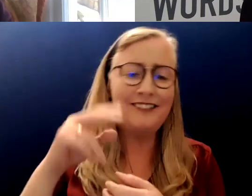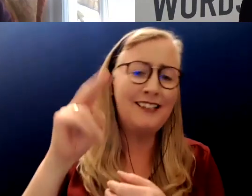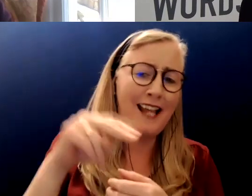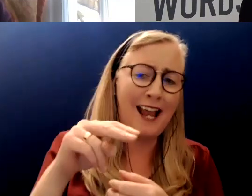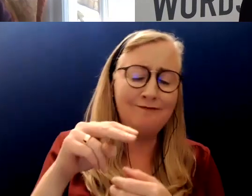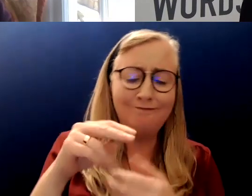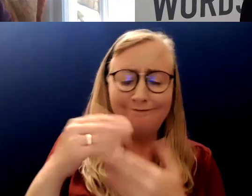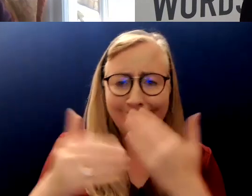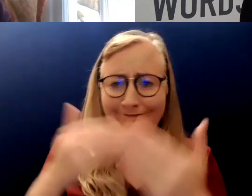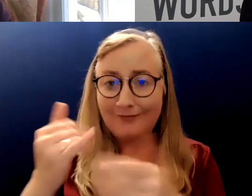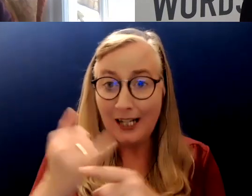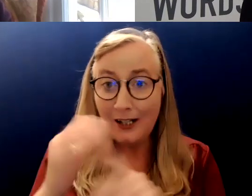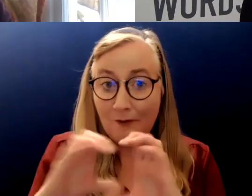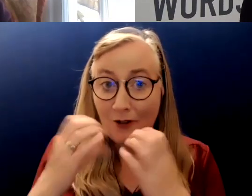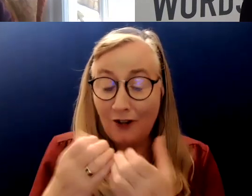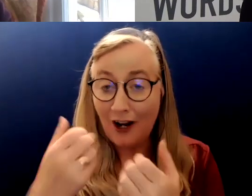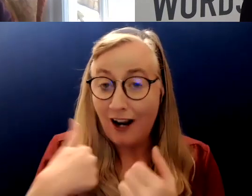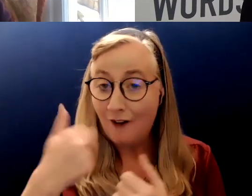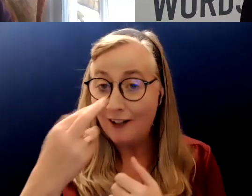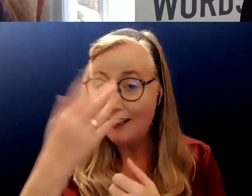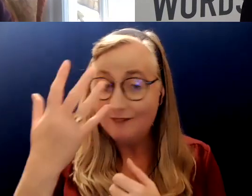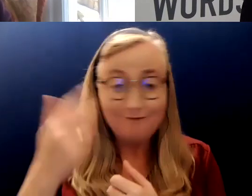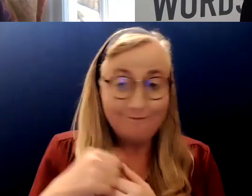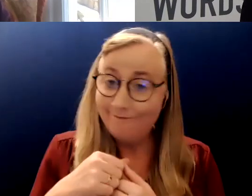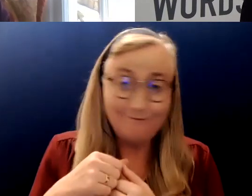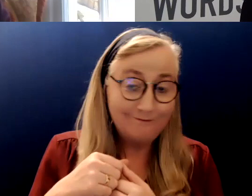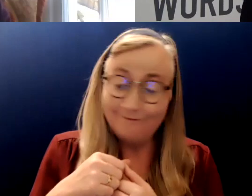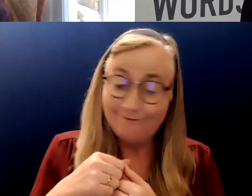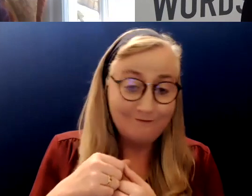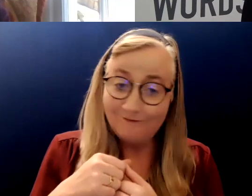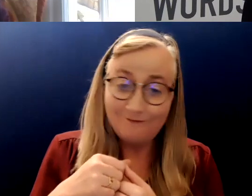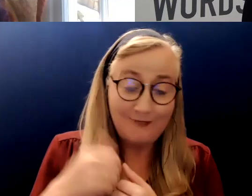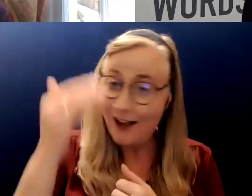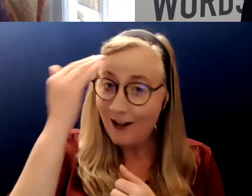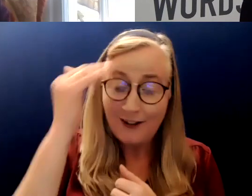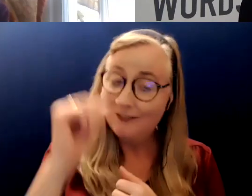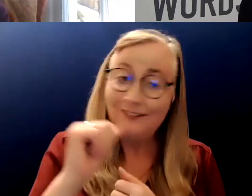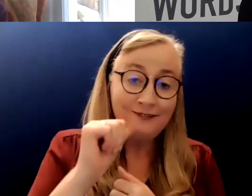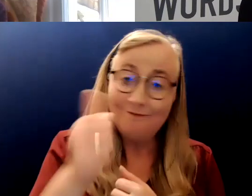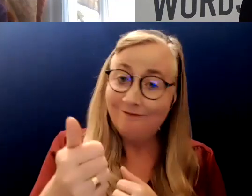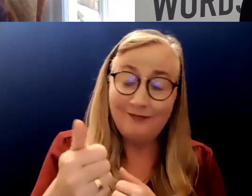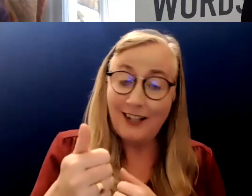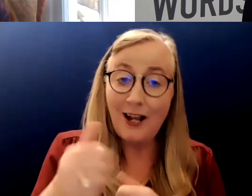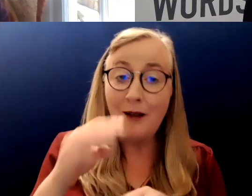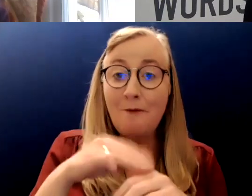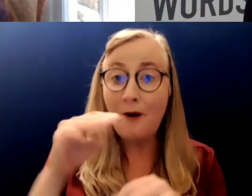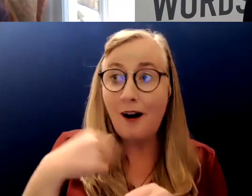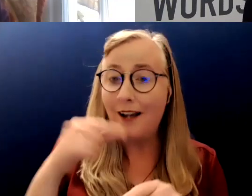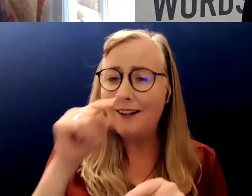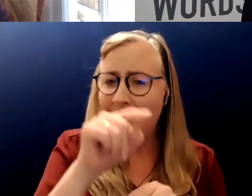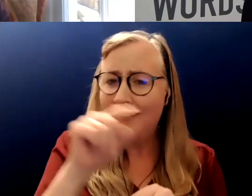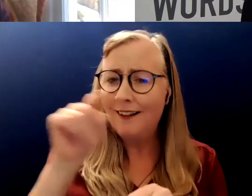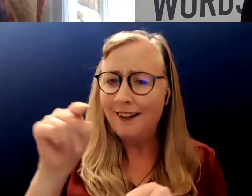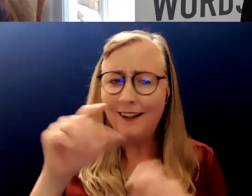community, I realized that actually I knew nothing. The more I spoke to different people, I